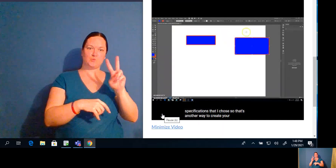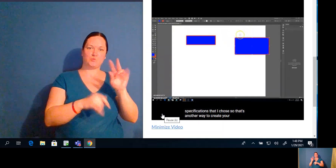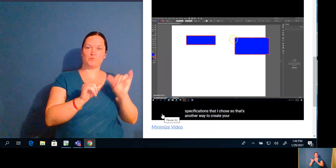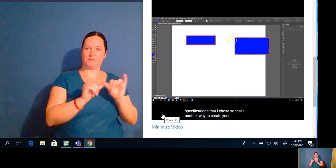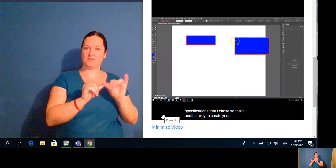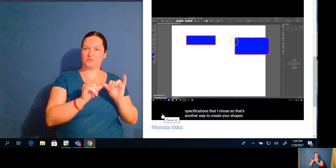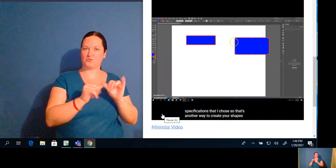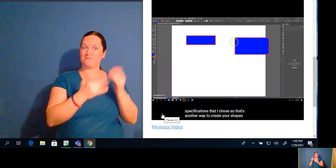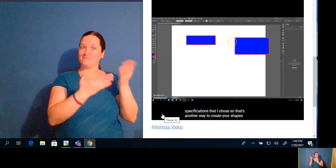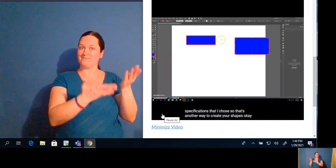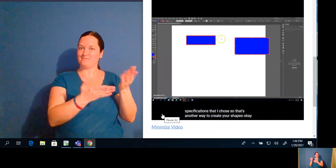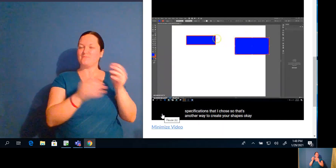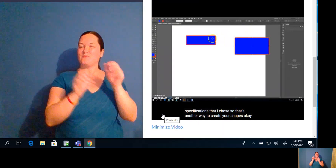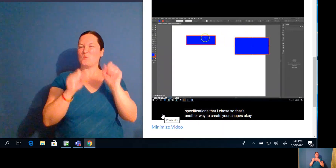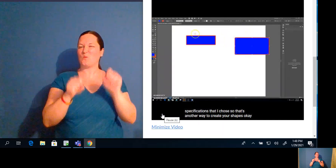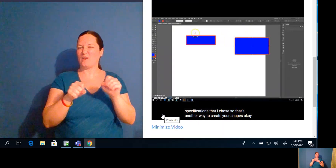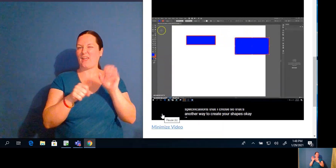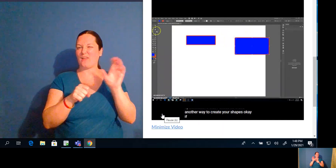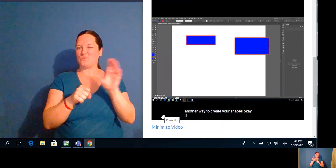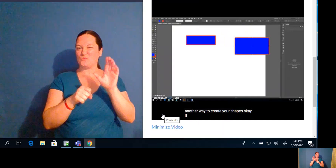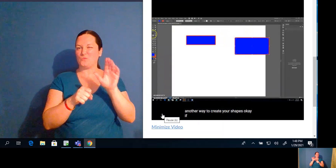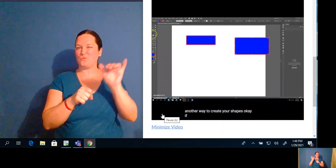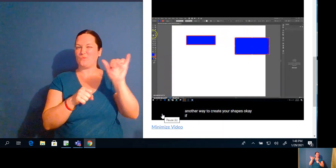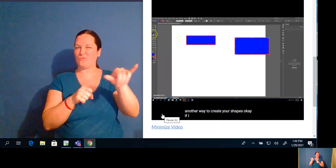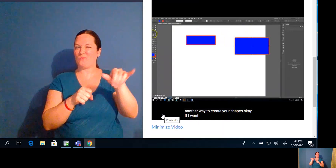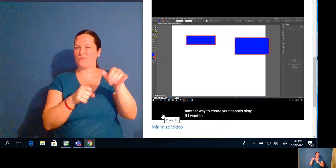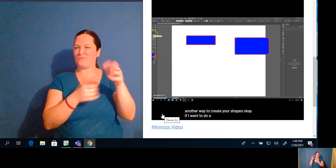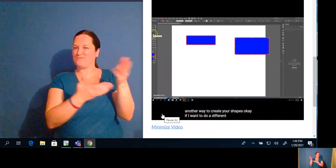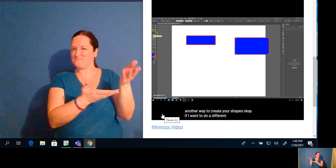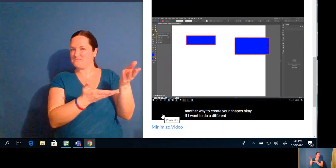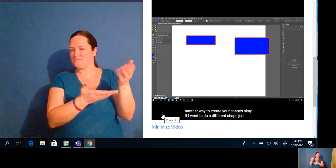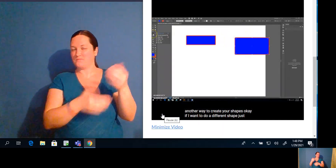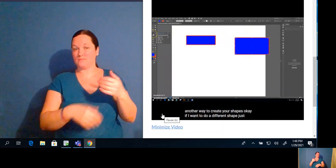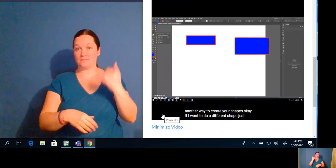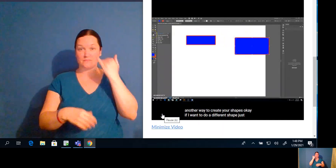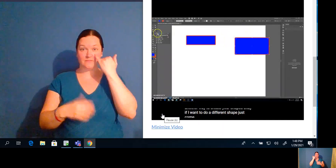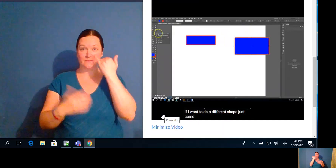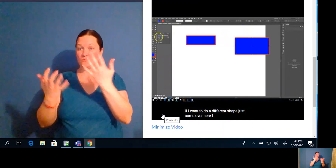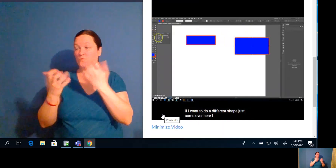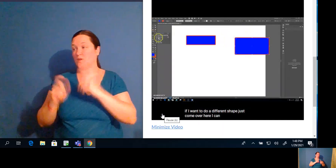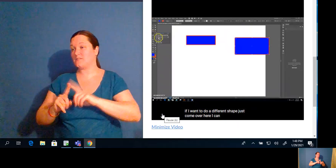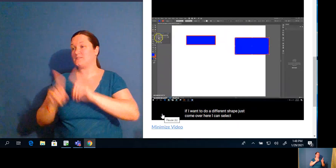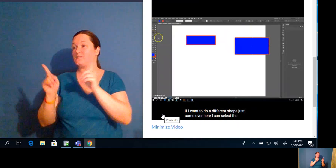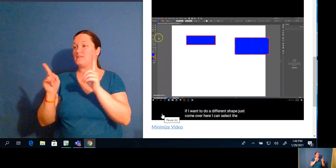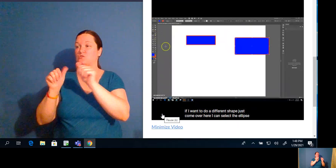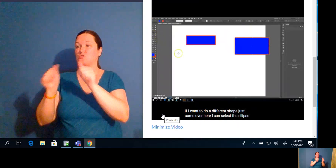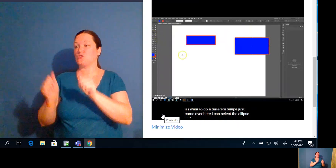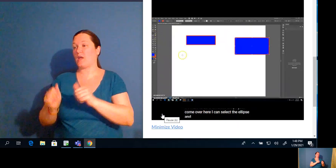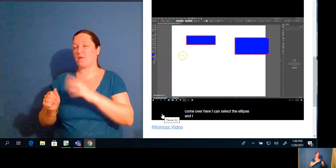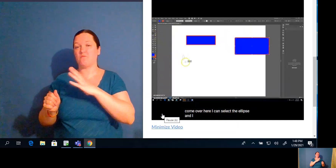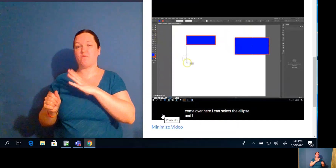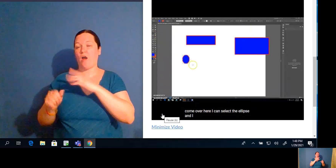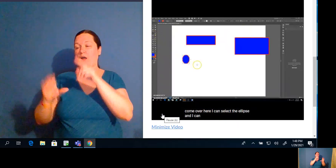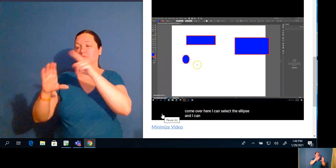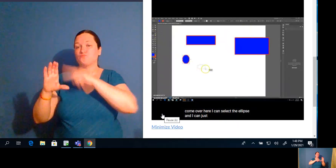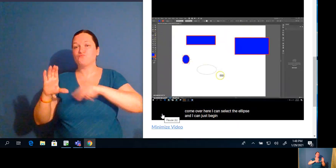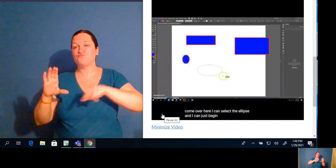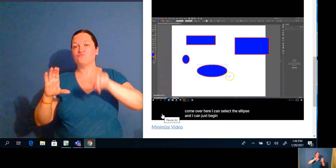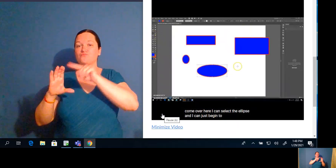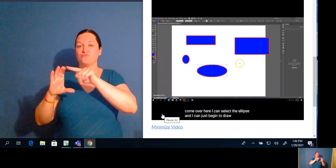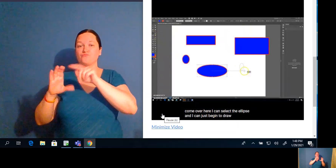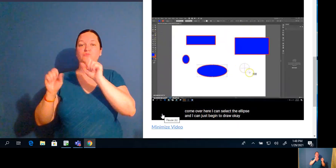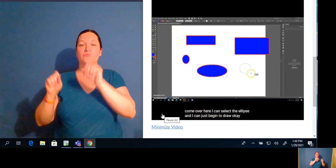to create your shapes. Okay. If I want to do a different shape, just come over here, I can select the ellipse, and